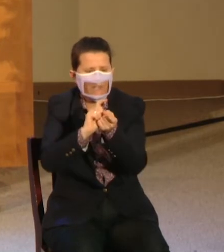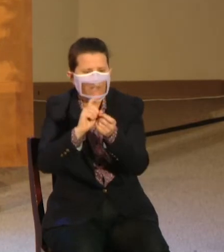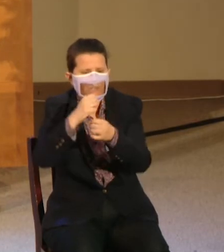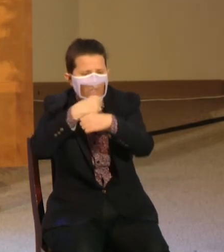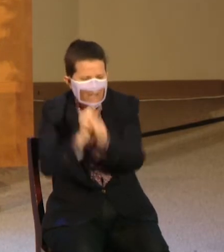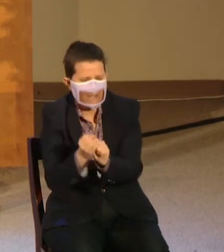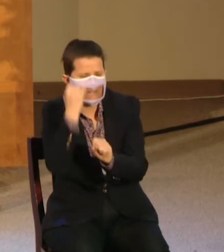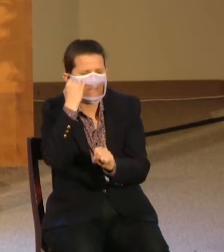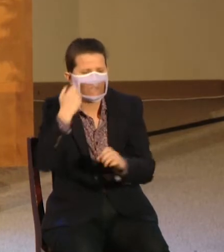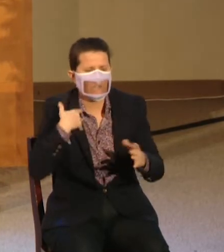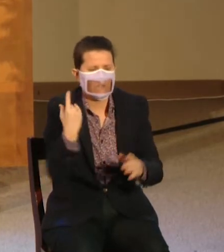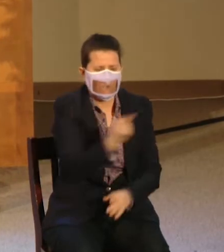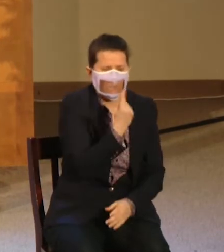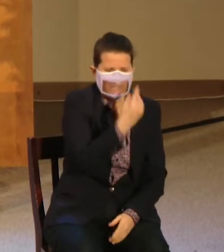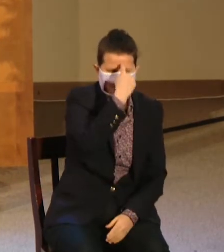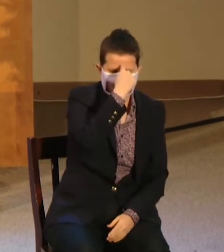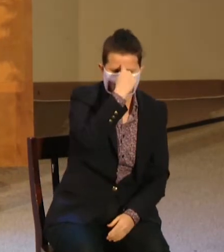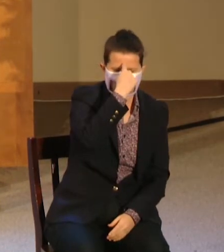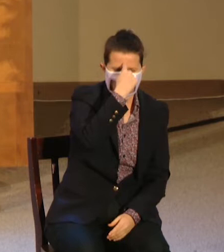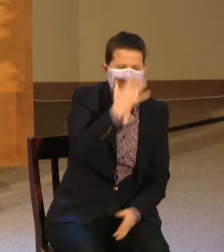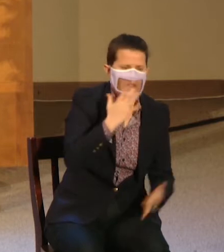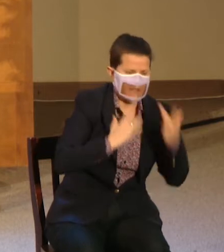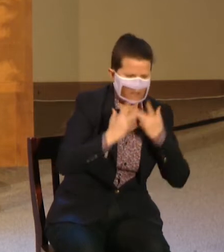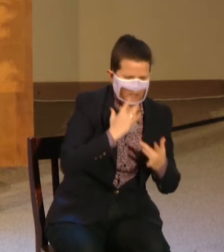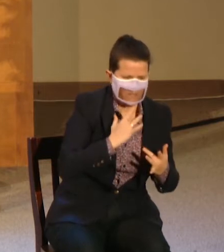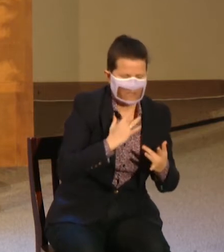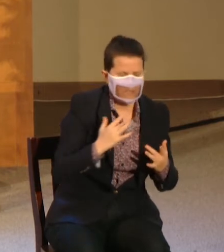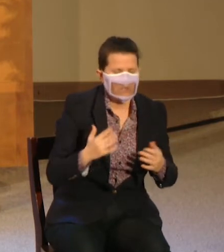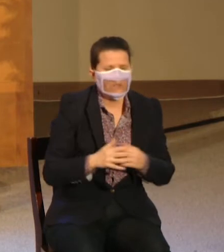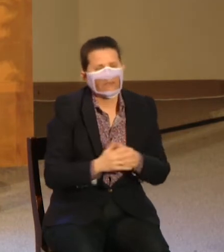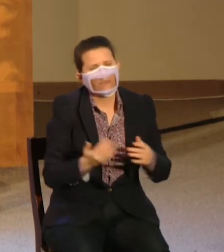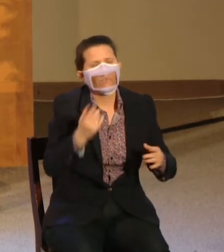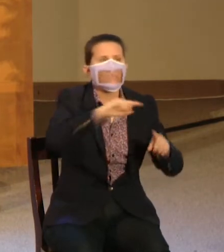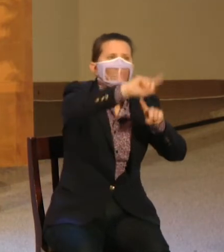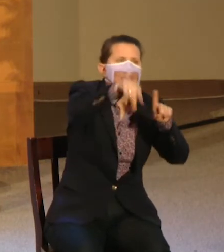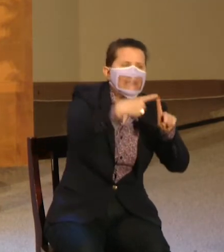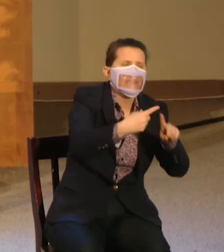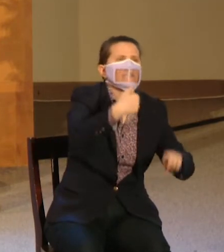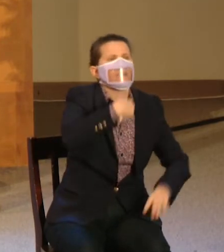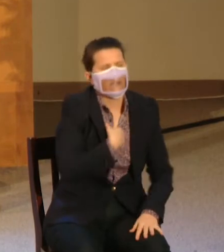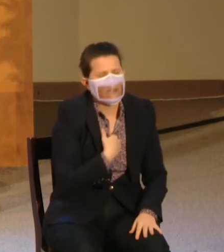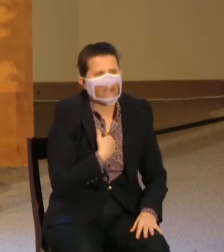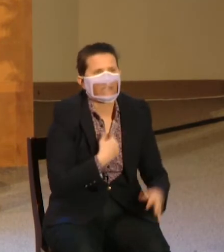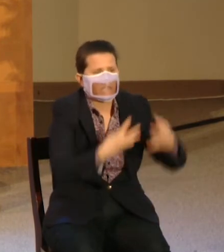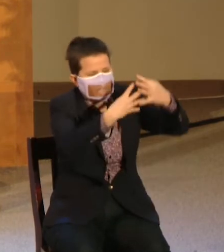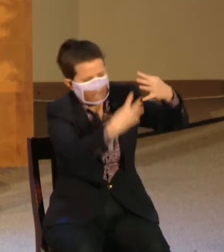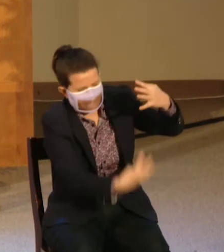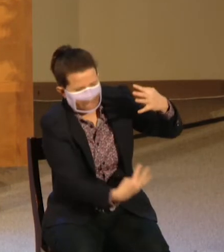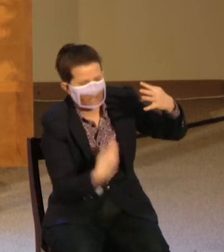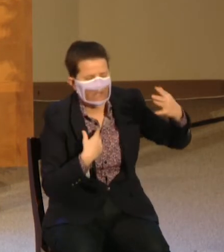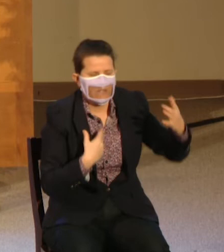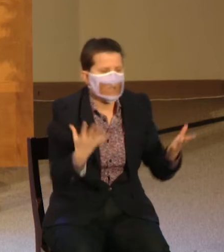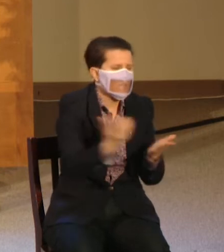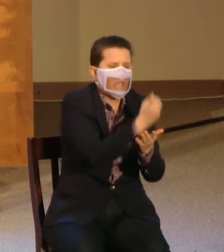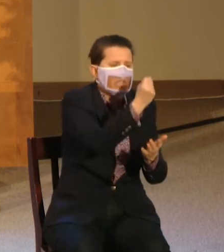that raise, when I win the lottery, or whatever your win is, we all have our wins. We don't have to figure